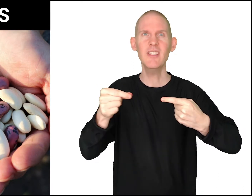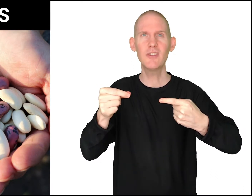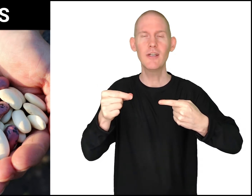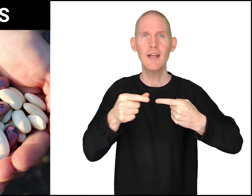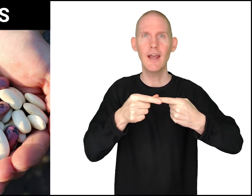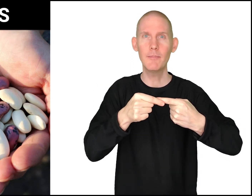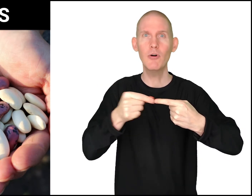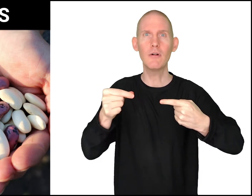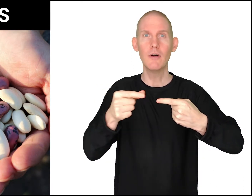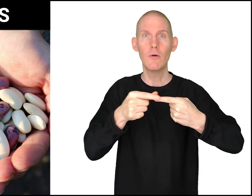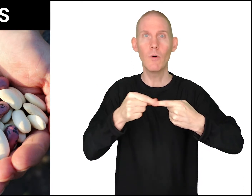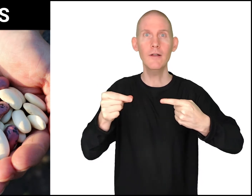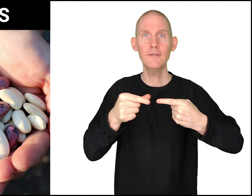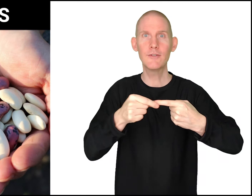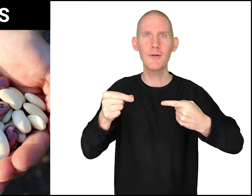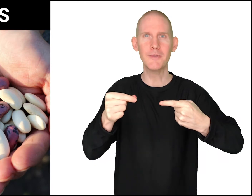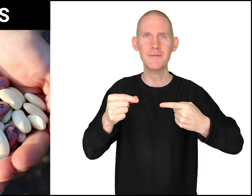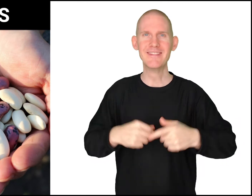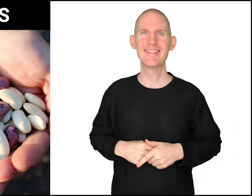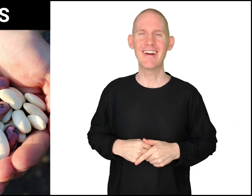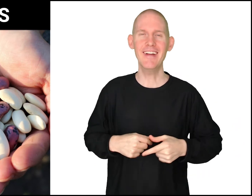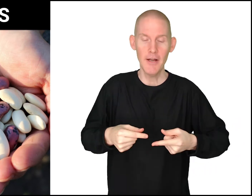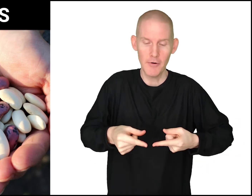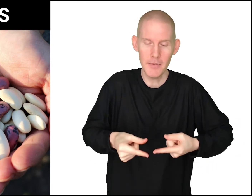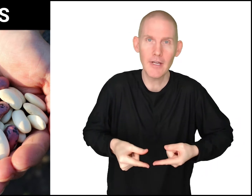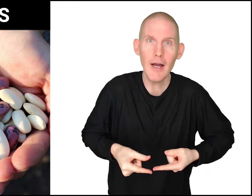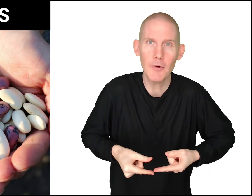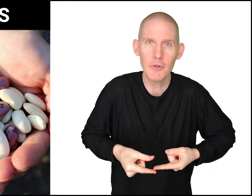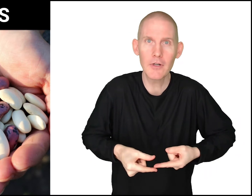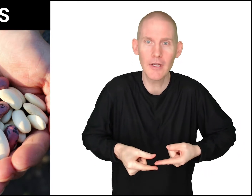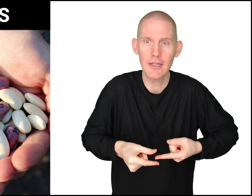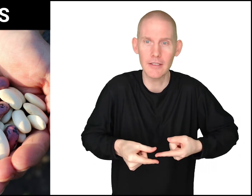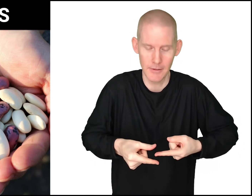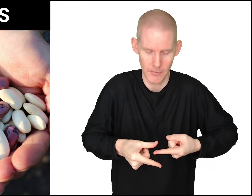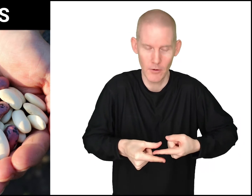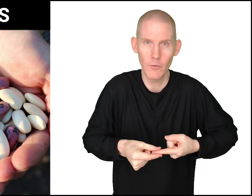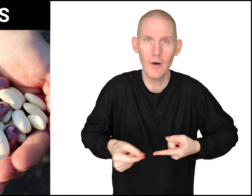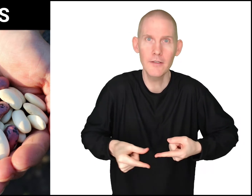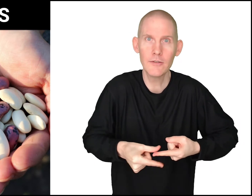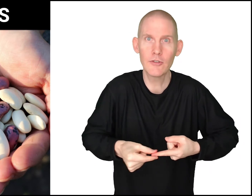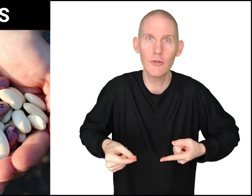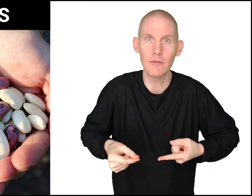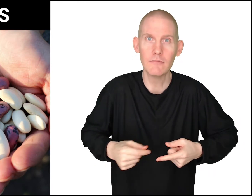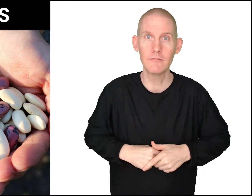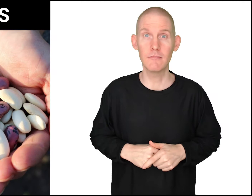pinch and pull. 1, 2. All right, from the top, it would look like this. 1, 2. All